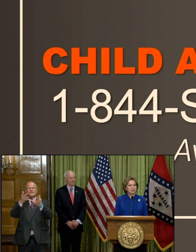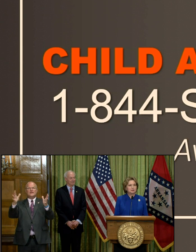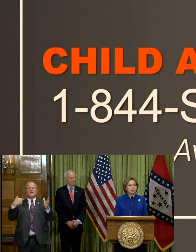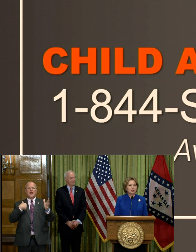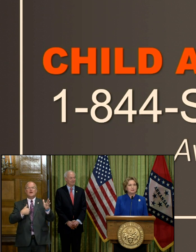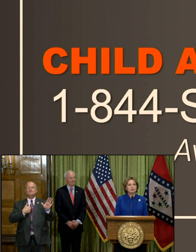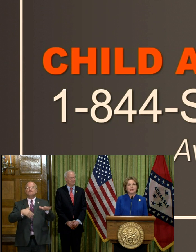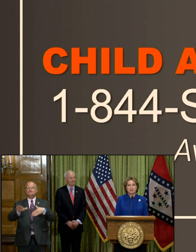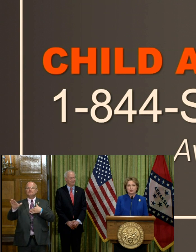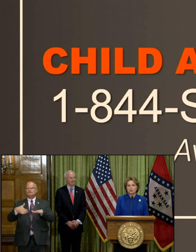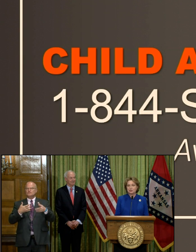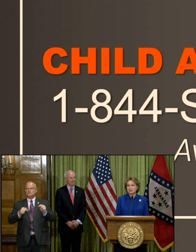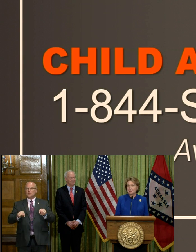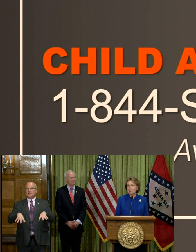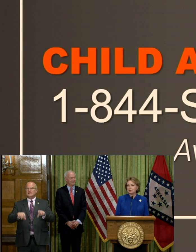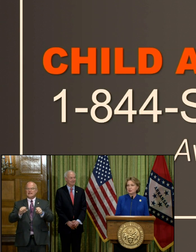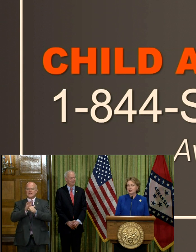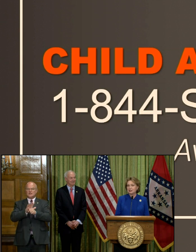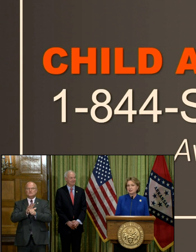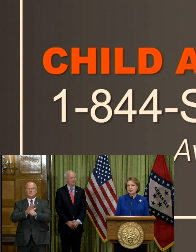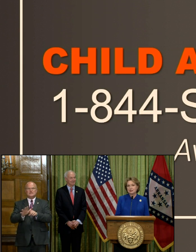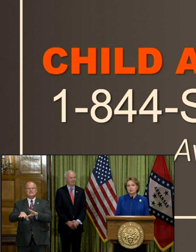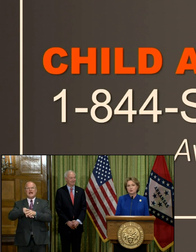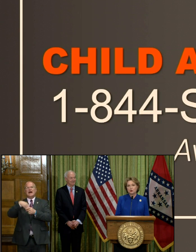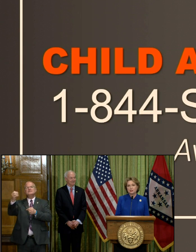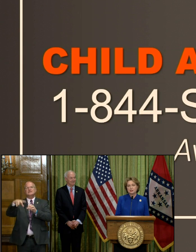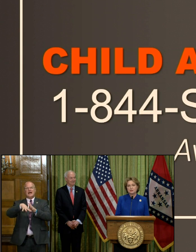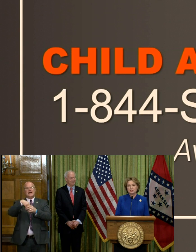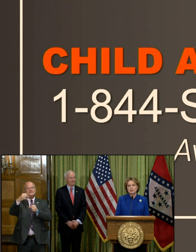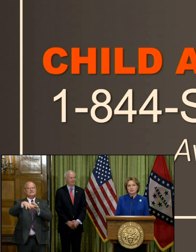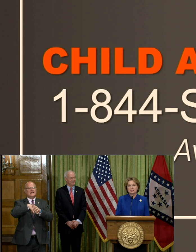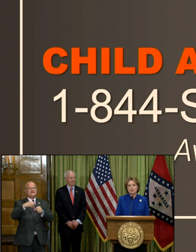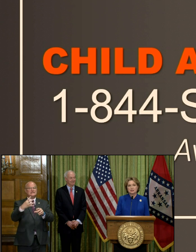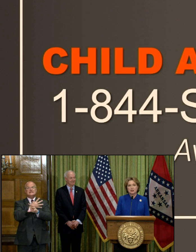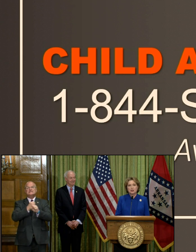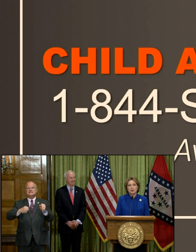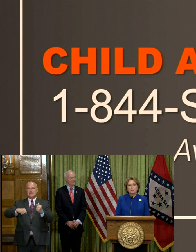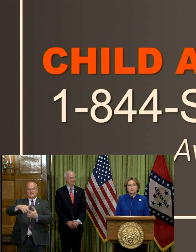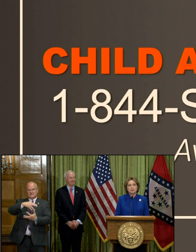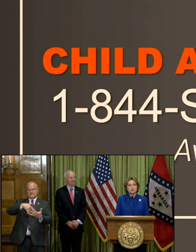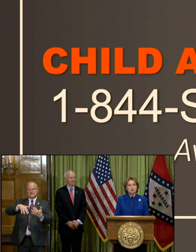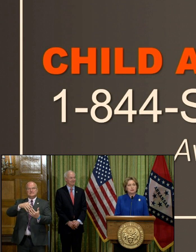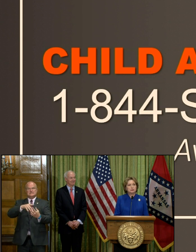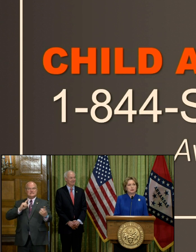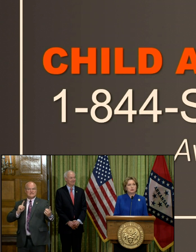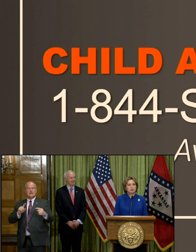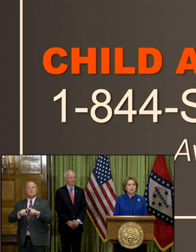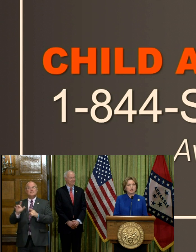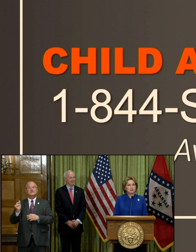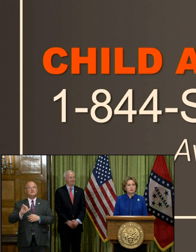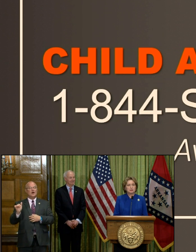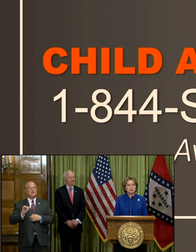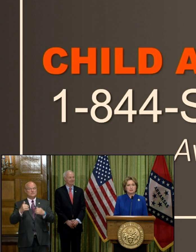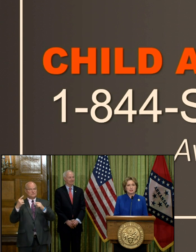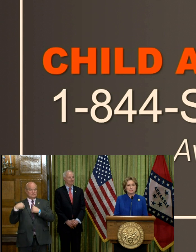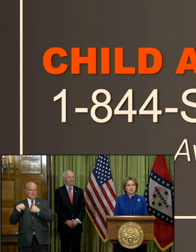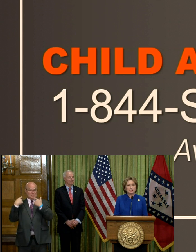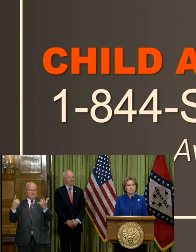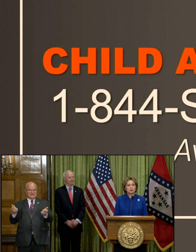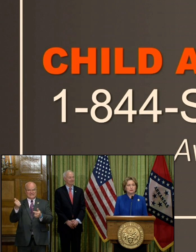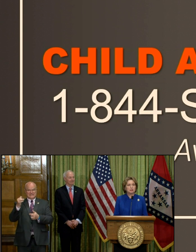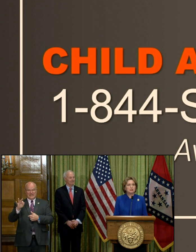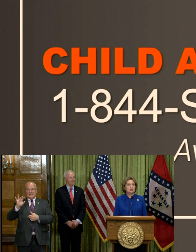we're strolling and trying to take our stresses out, getting outside somewhat, safe distancing. But this is also, and has been